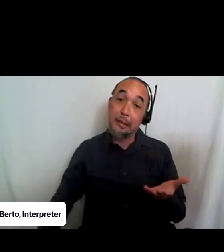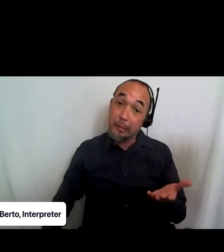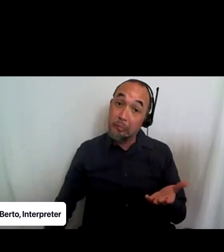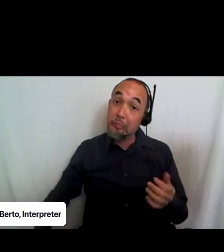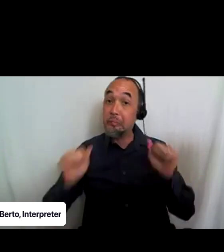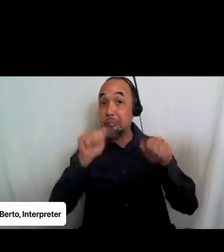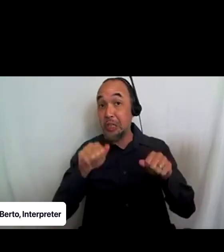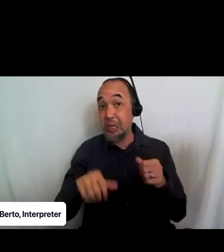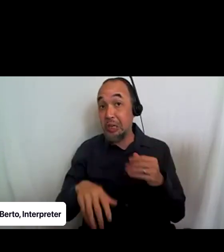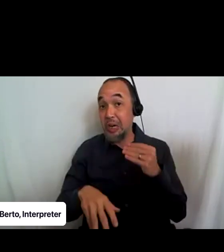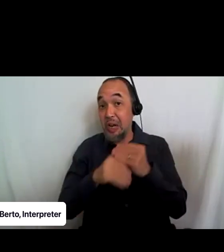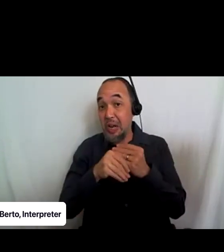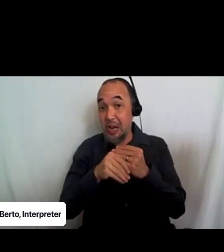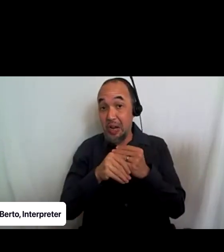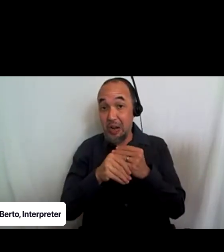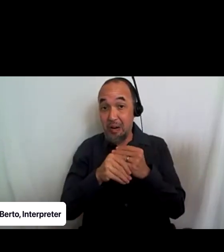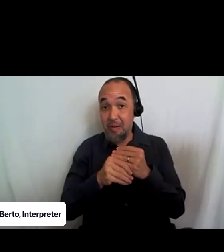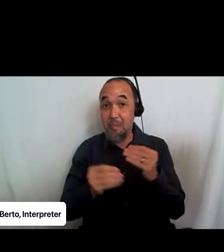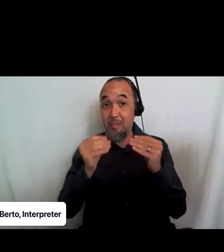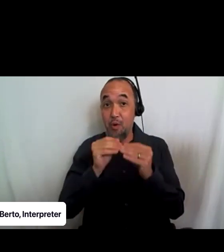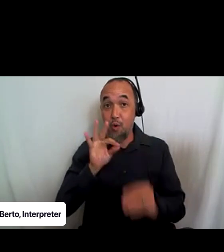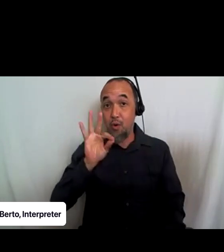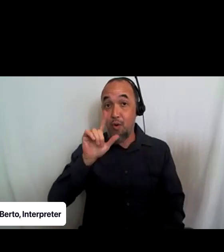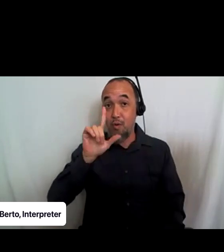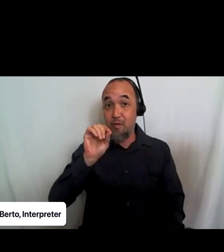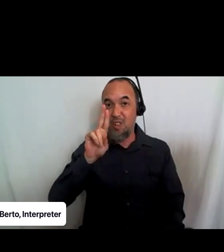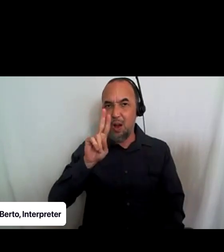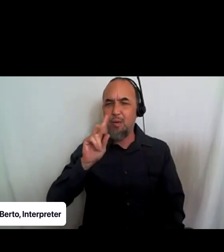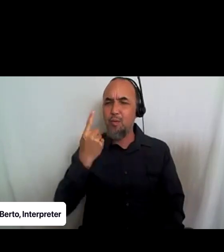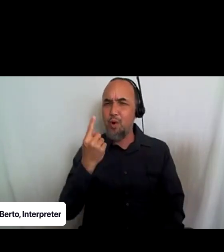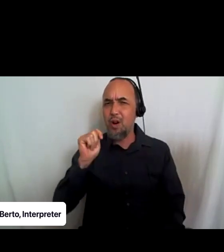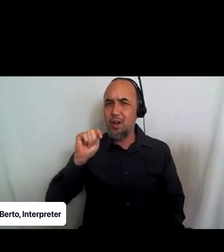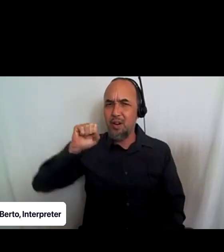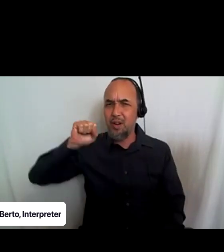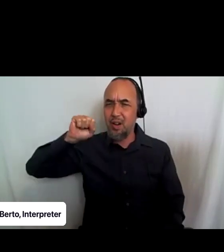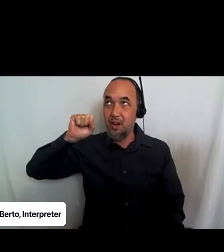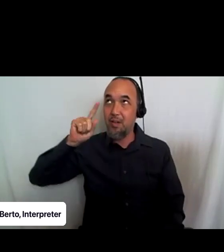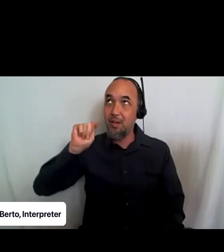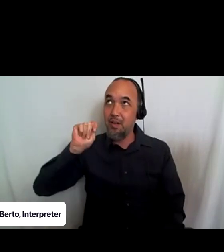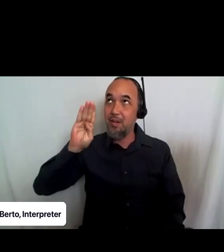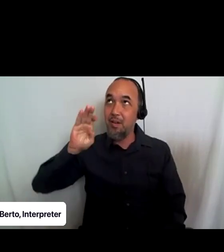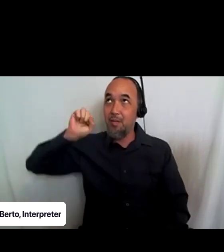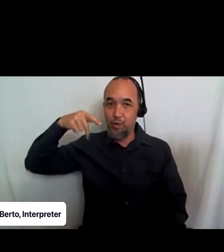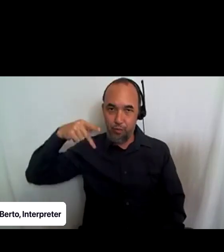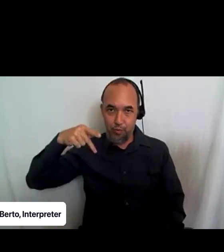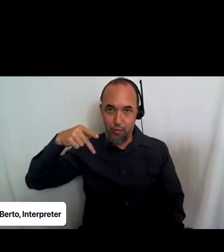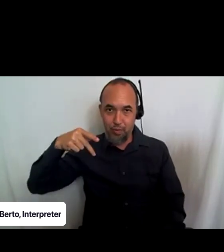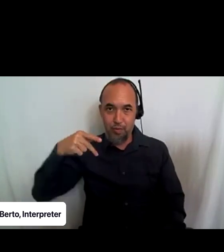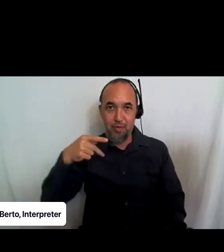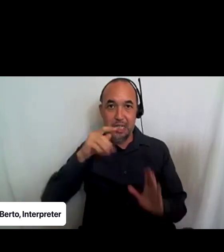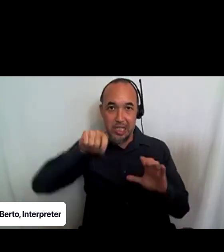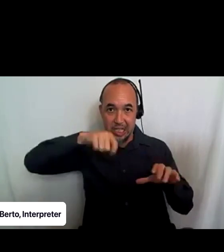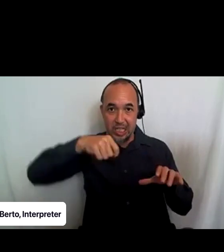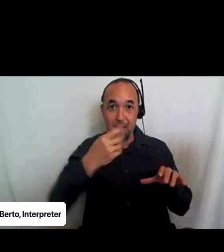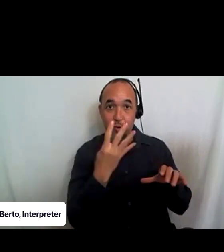another tablespoon of flour and keep stirring that for like 4 or 5 minutes so it thickens it up. Or if it's